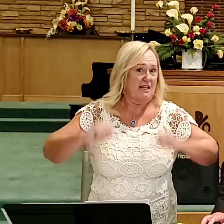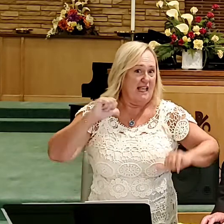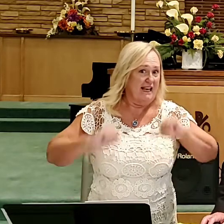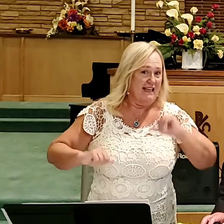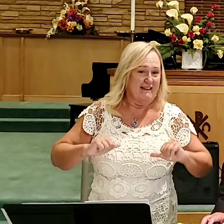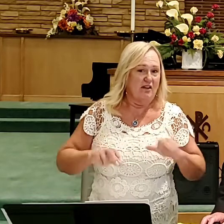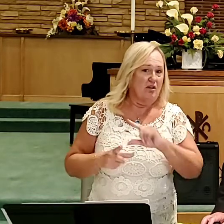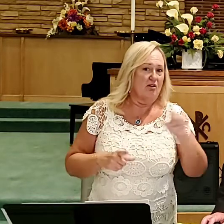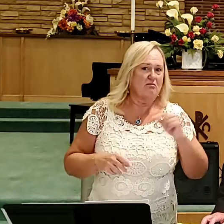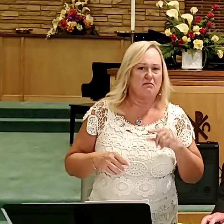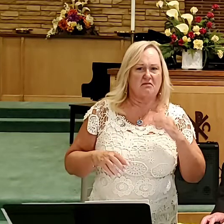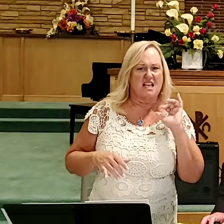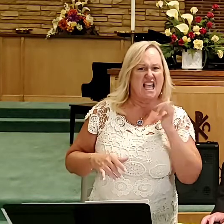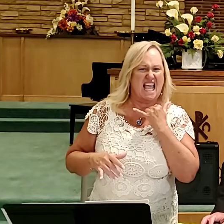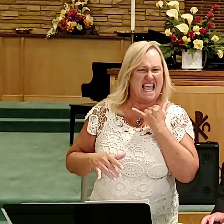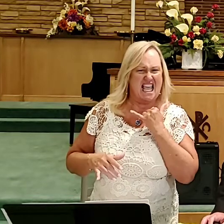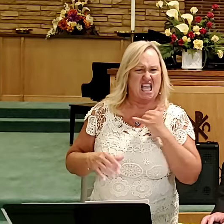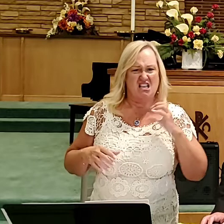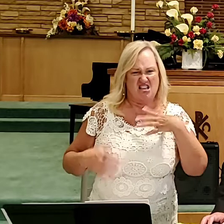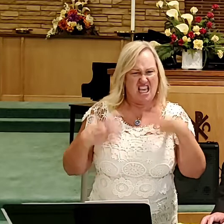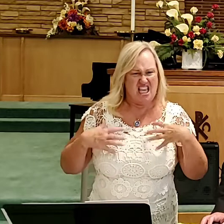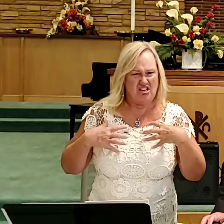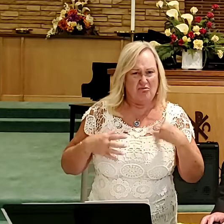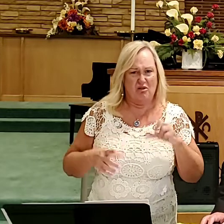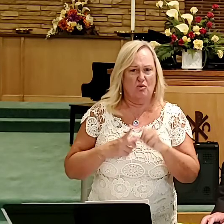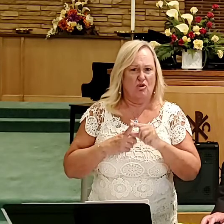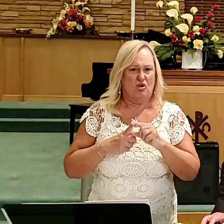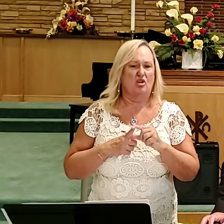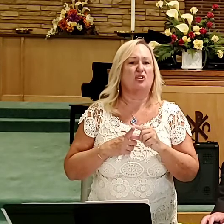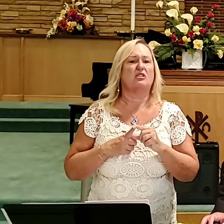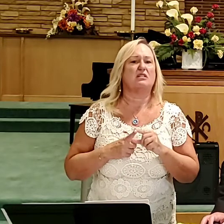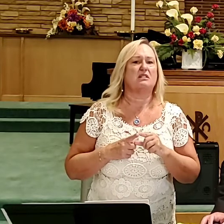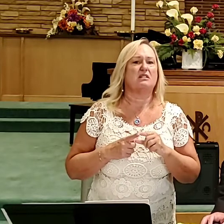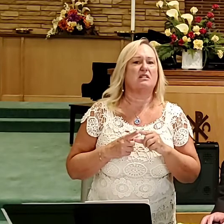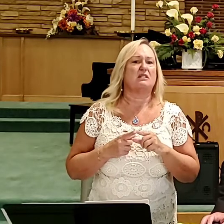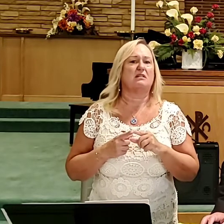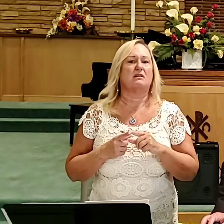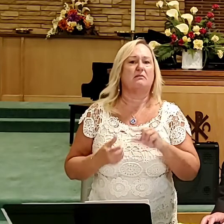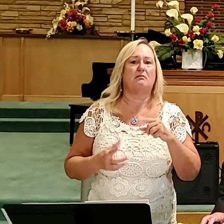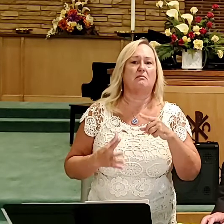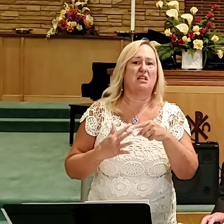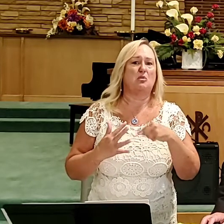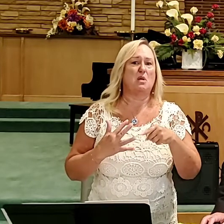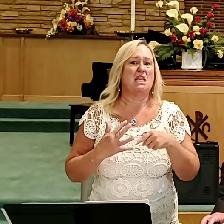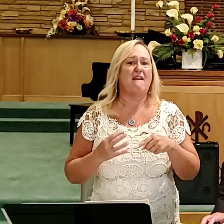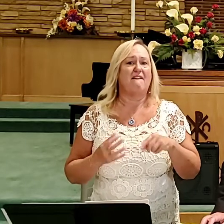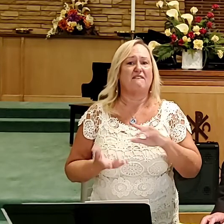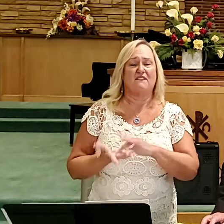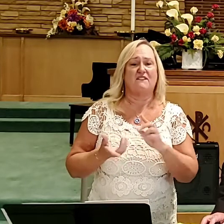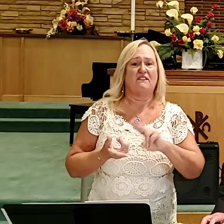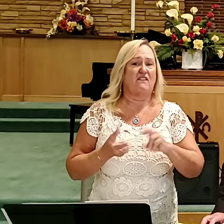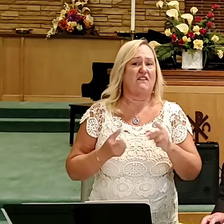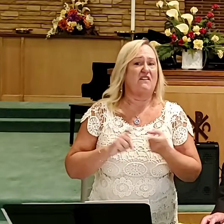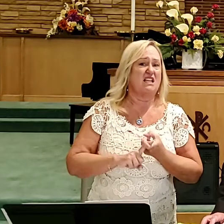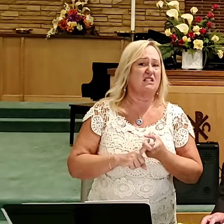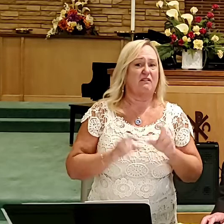Crosswords, angry words, to be more accurate, between friends or